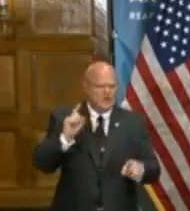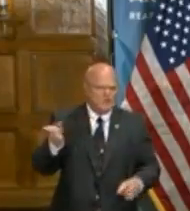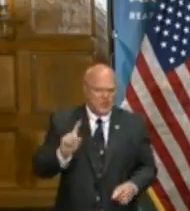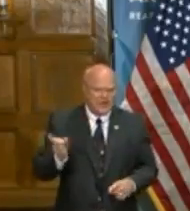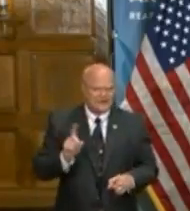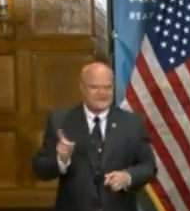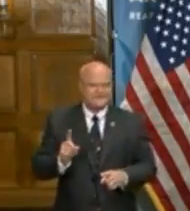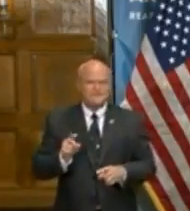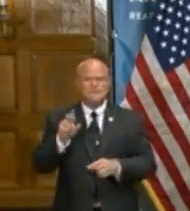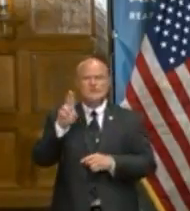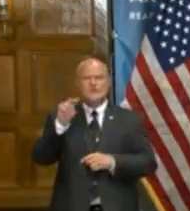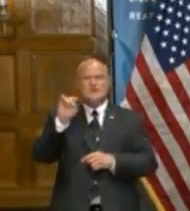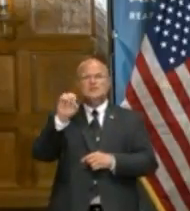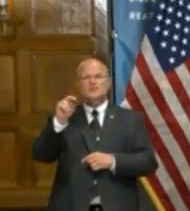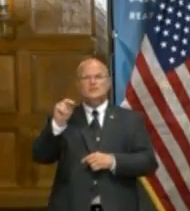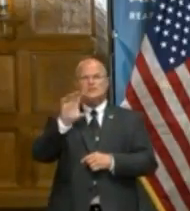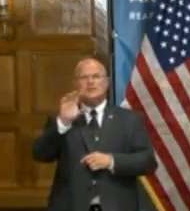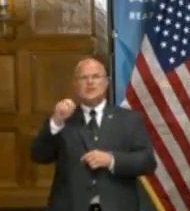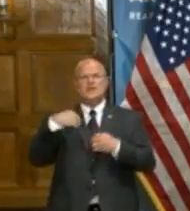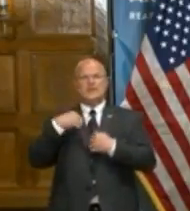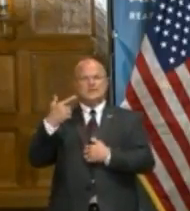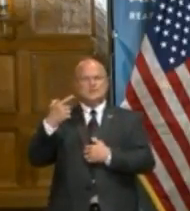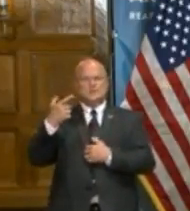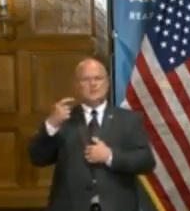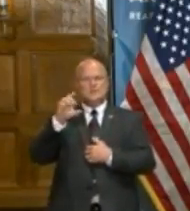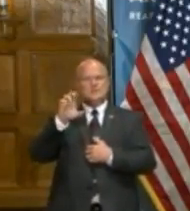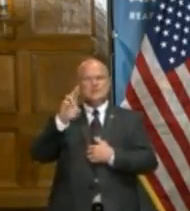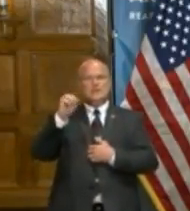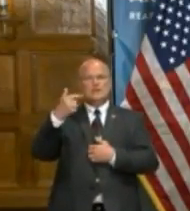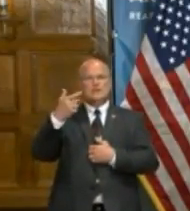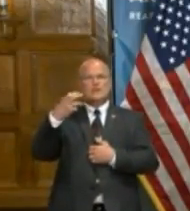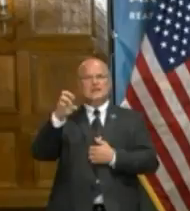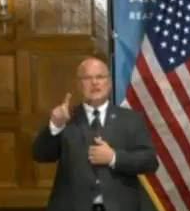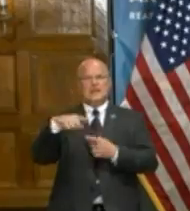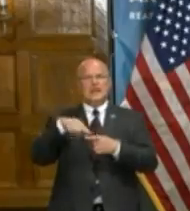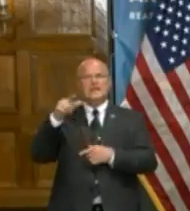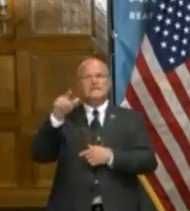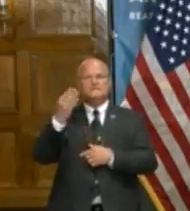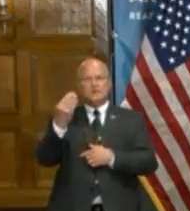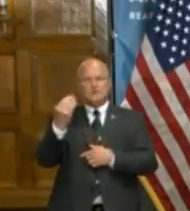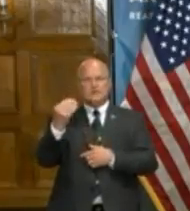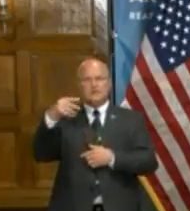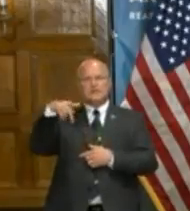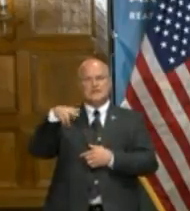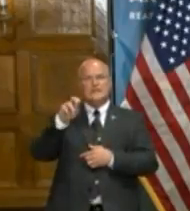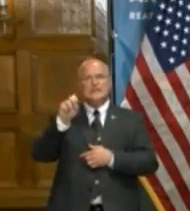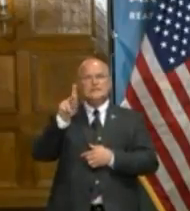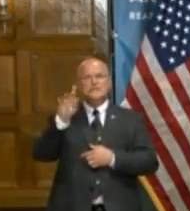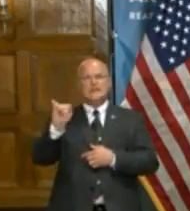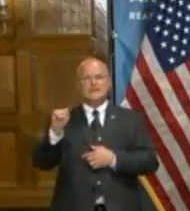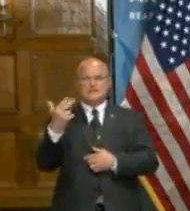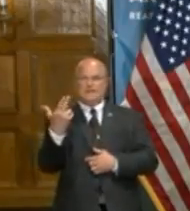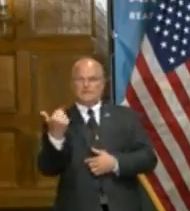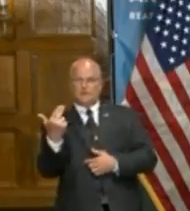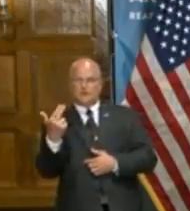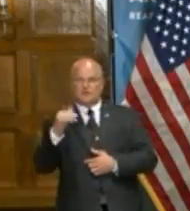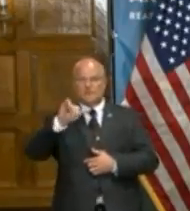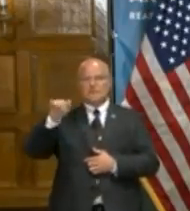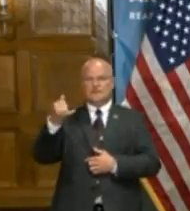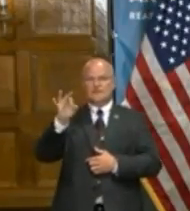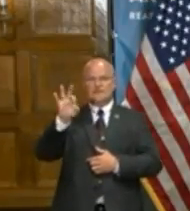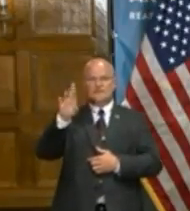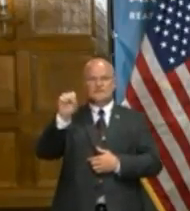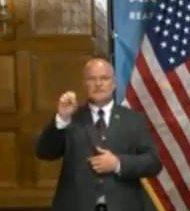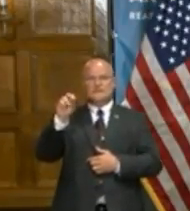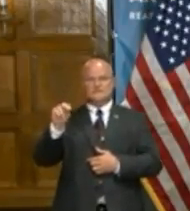from? Union County had 21, Craighead County 14, Pulaski 13, Jefferson